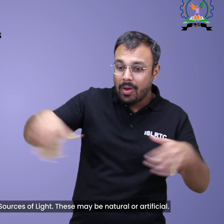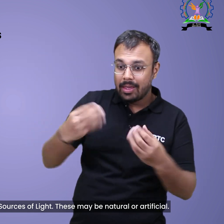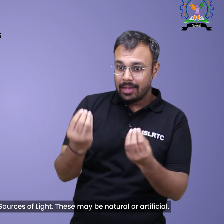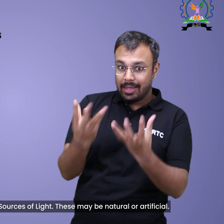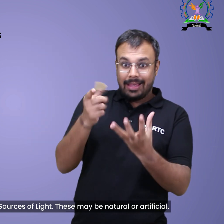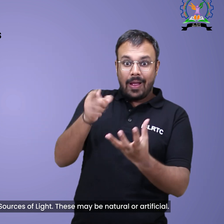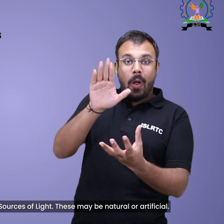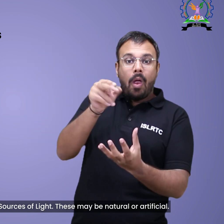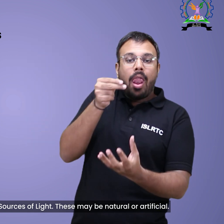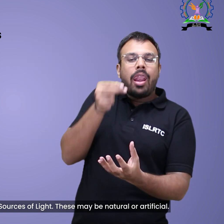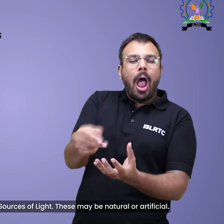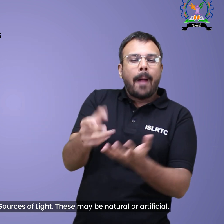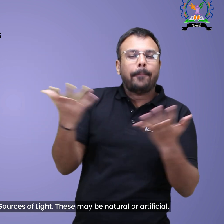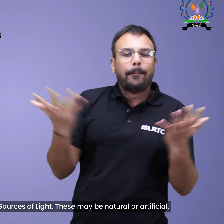artificial.